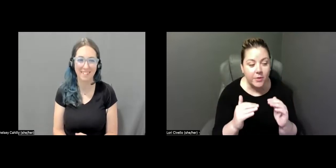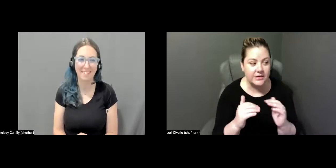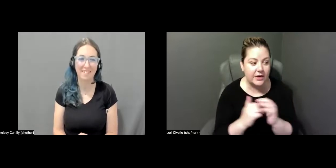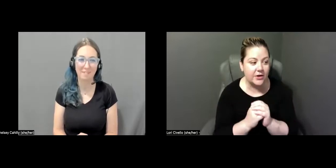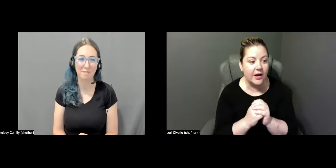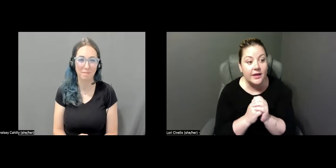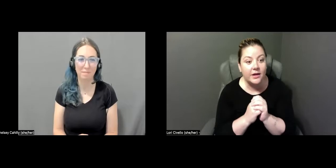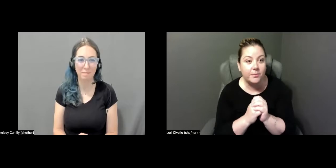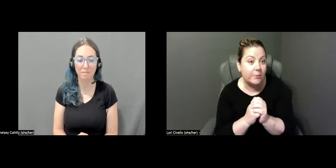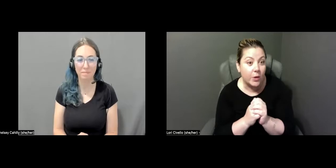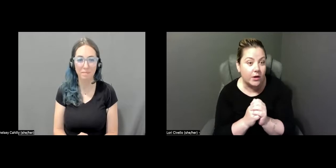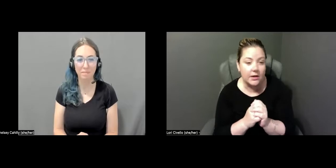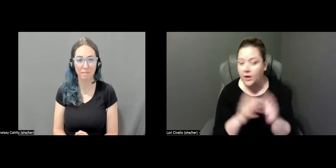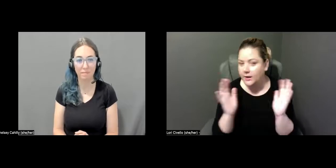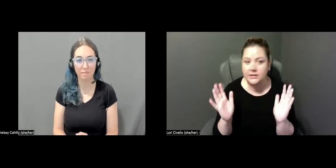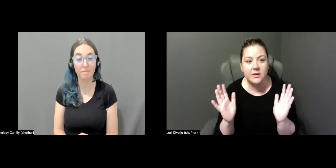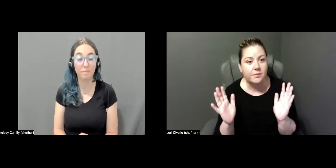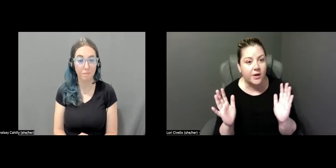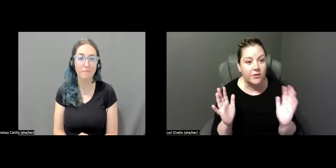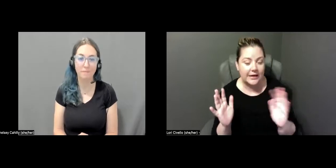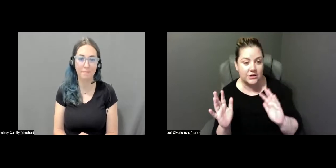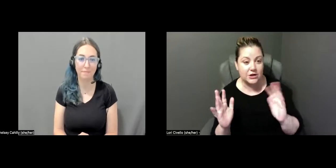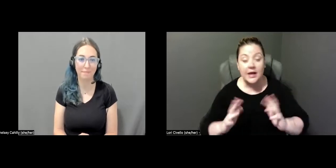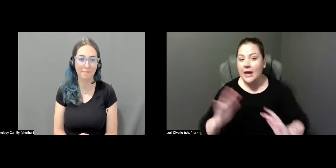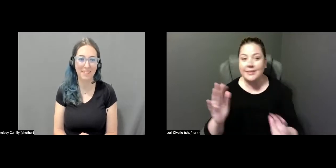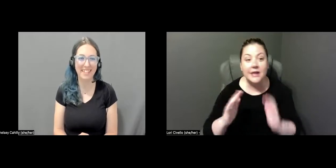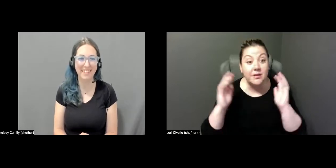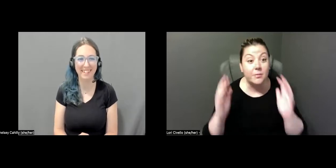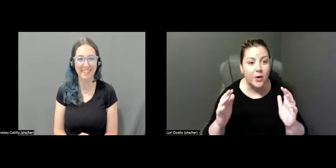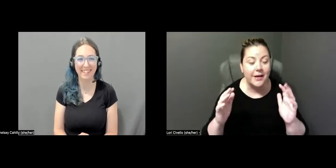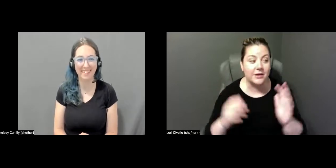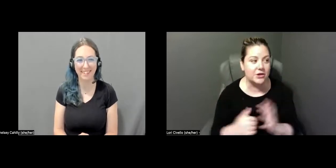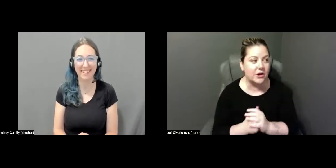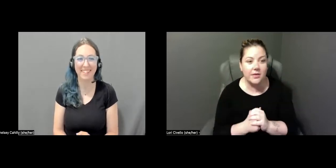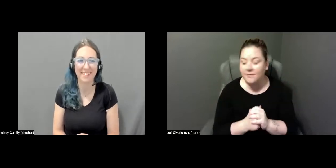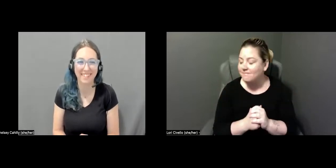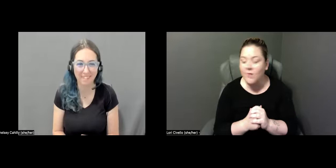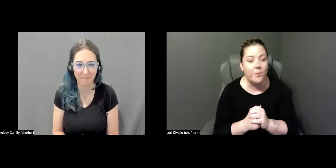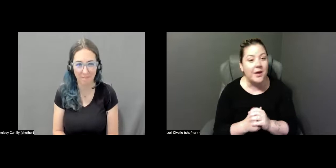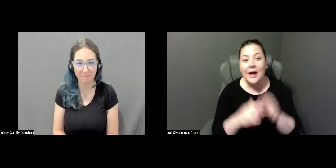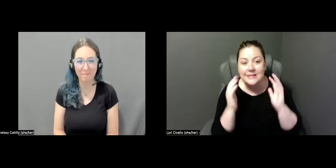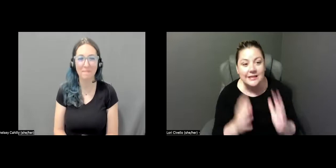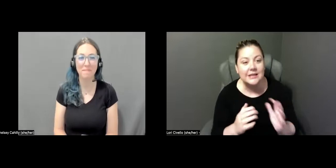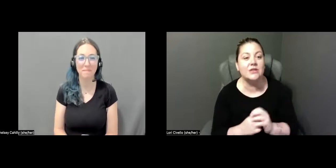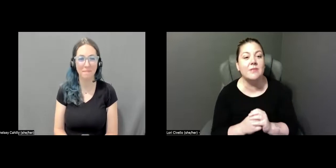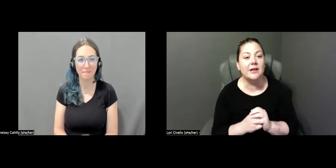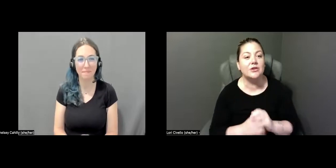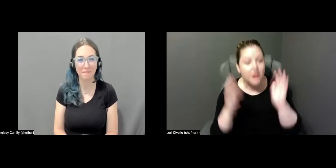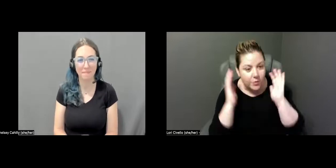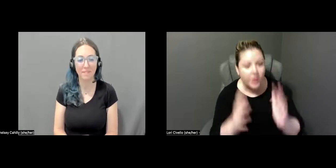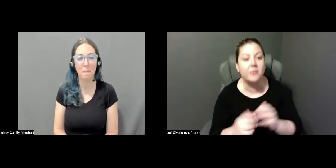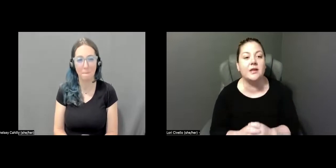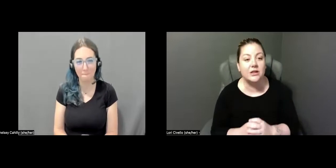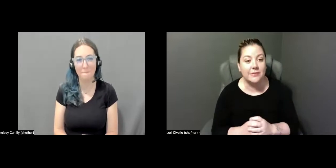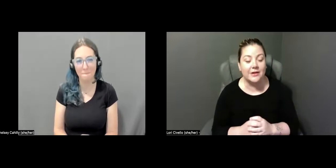be the bartender. And then I'd be bored and I'd be like, I need to be the bar manager. And then I'd be the bar manager and I'd be like, nope, I see the kitchen manager.